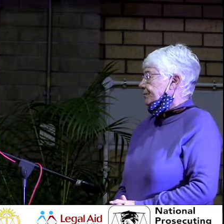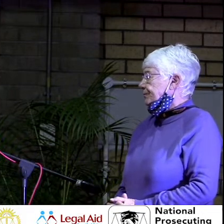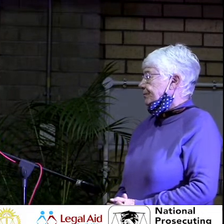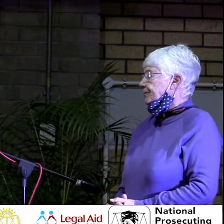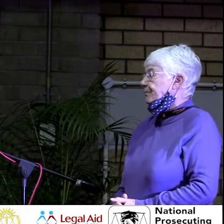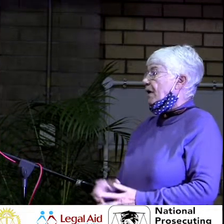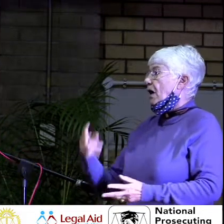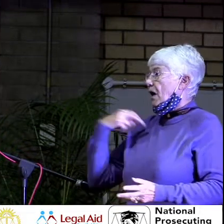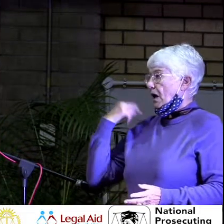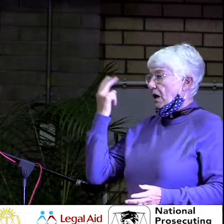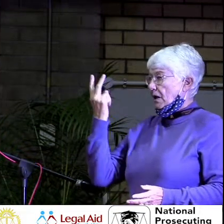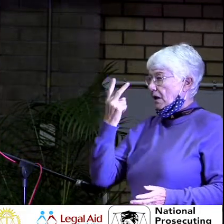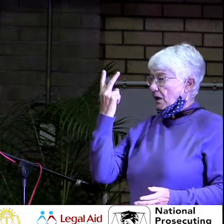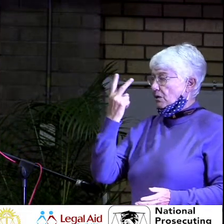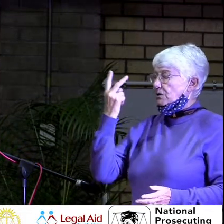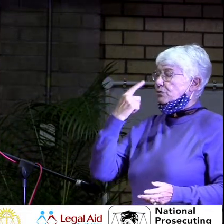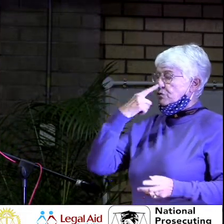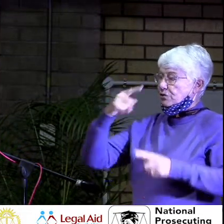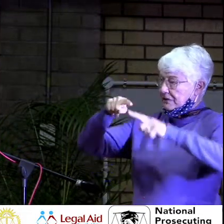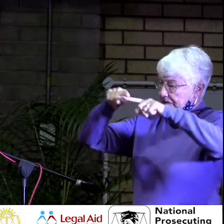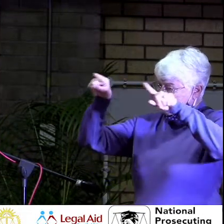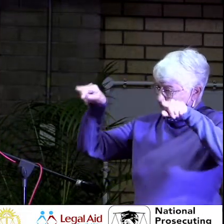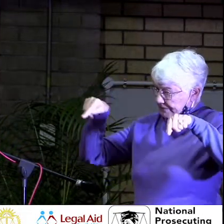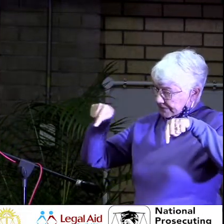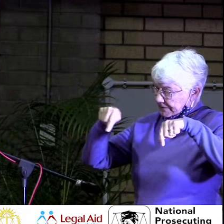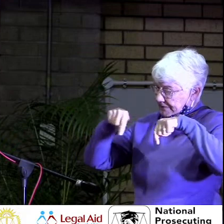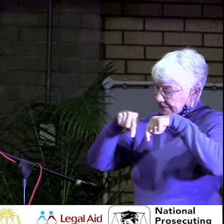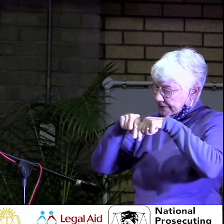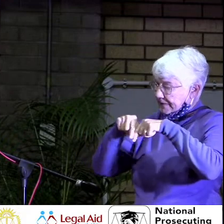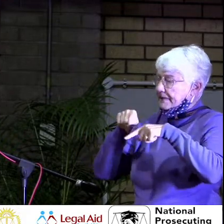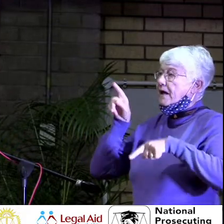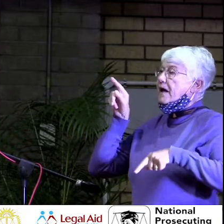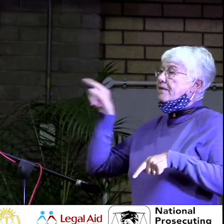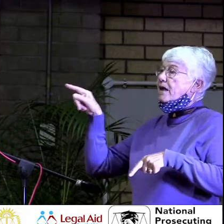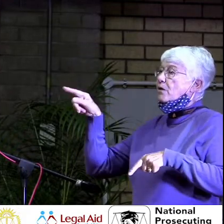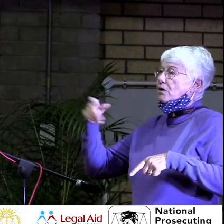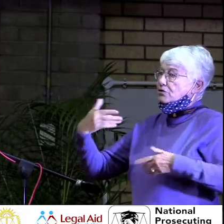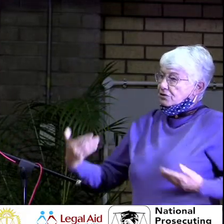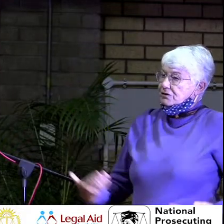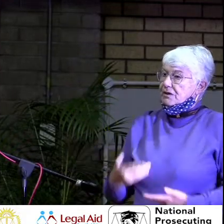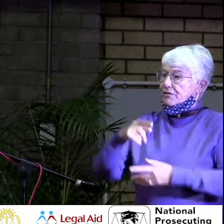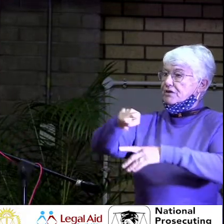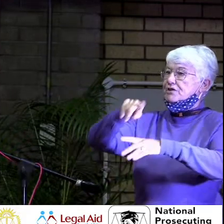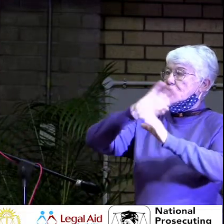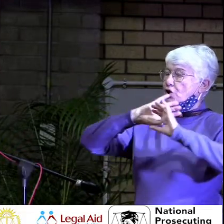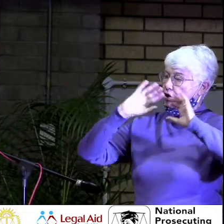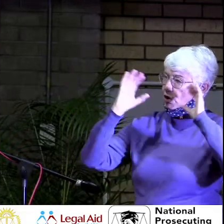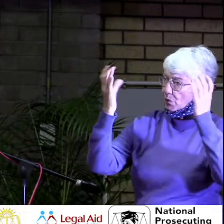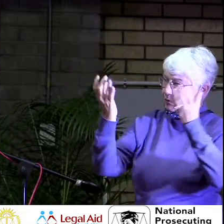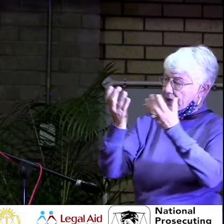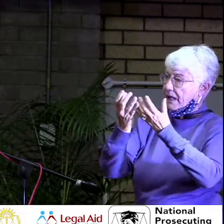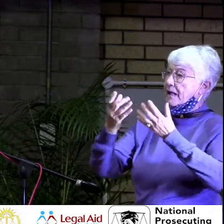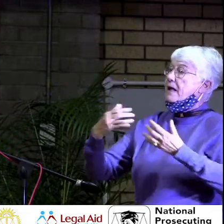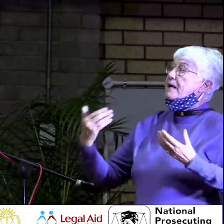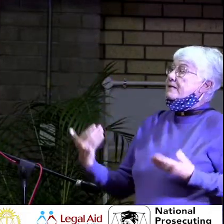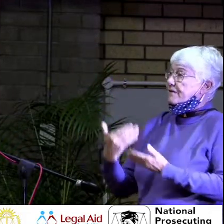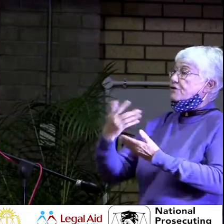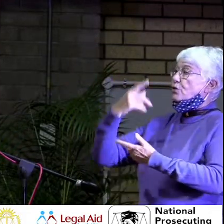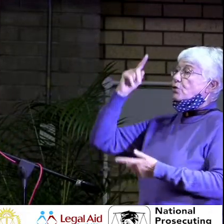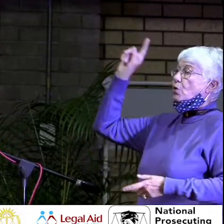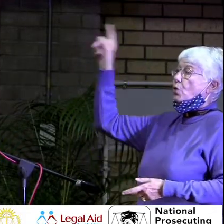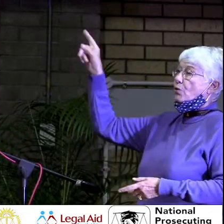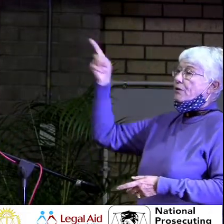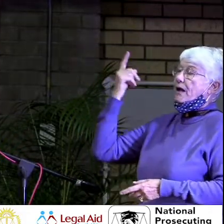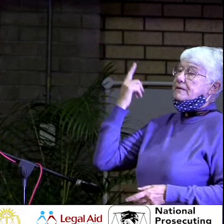that services this community is the center at Karl Bremer Hospital. The services that we provide